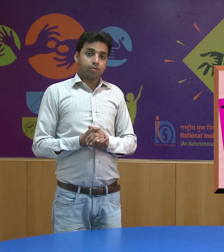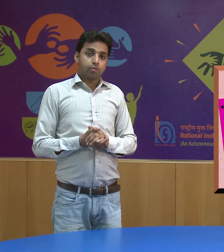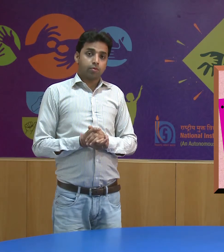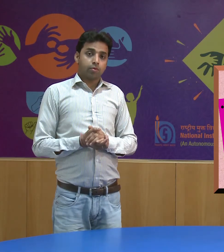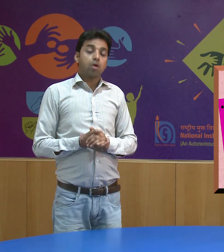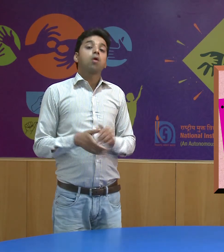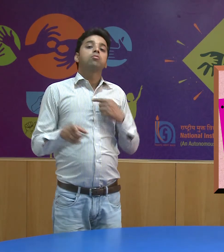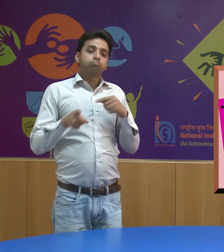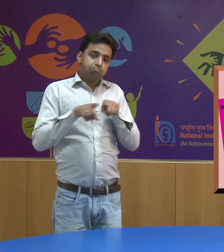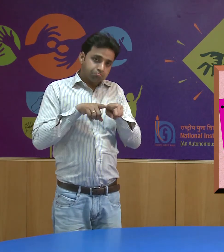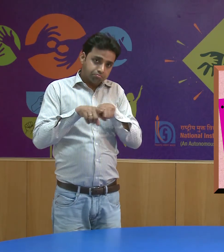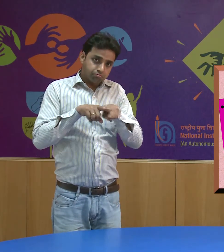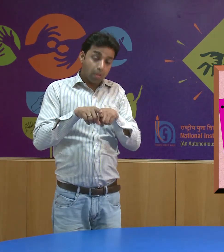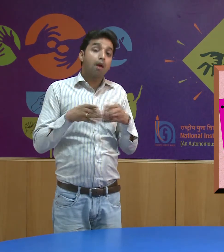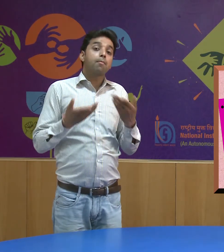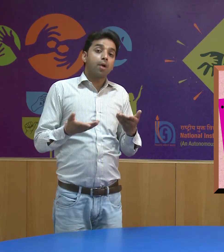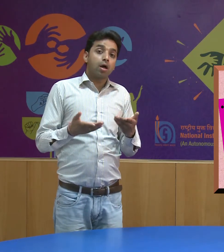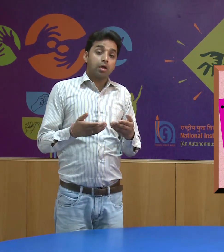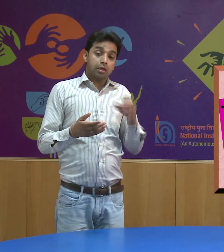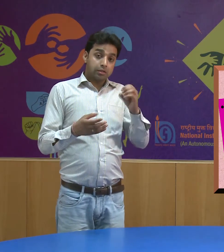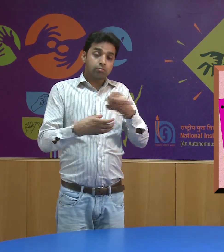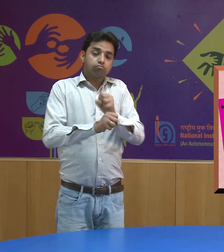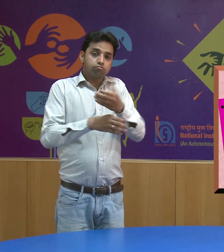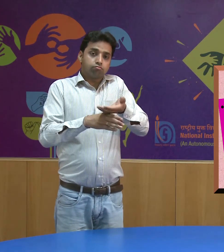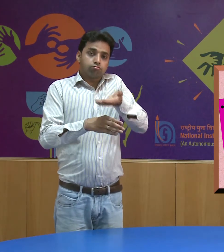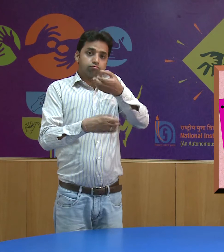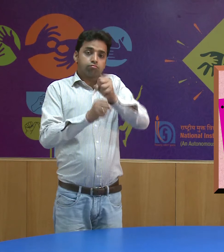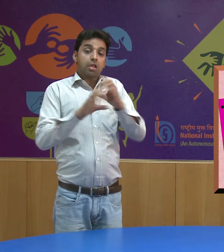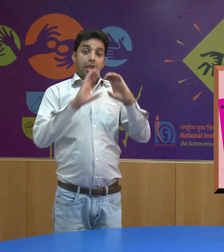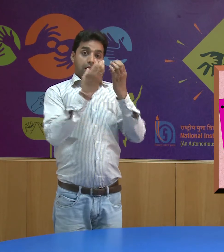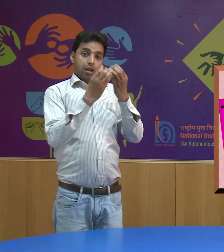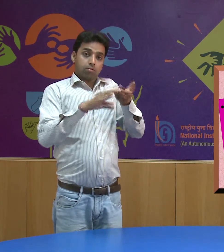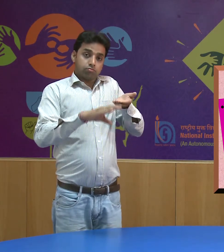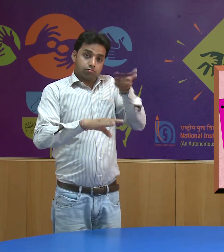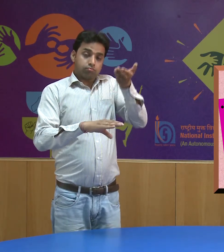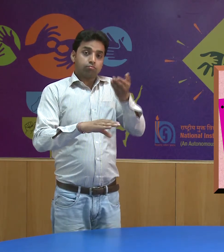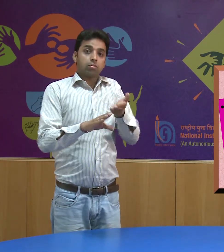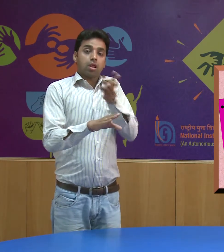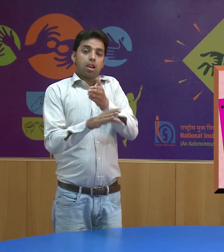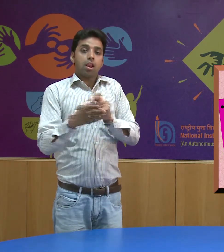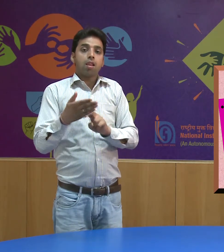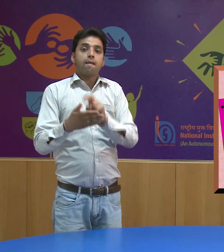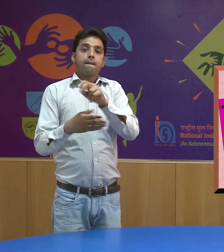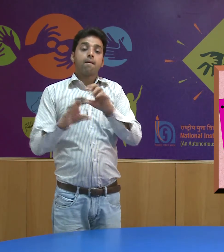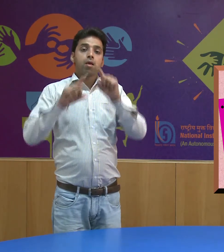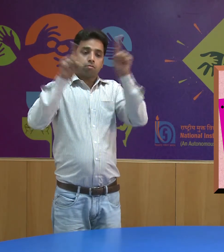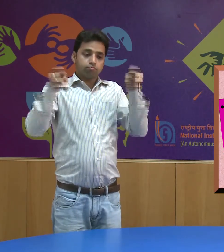For example, by constructing classrooms, laboratories, computer rooms,